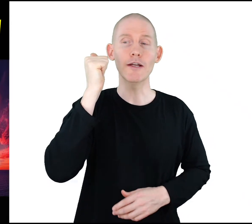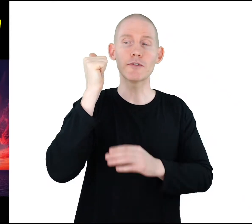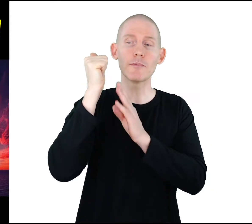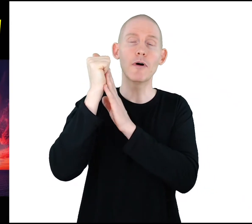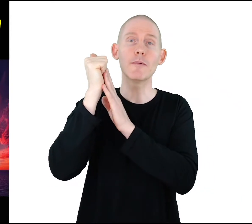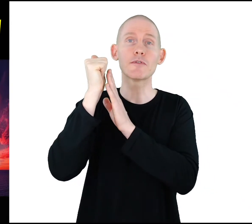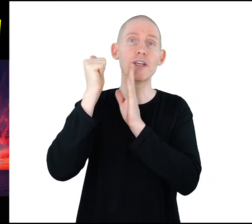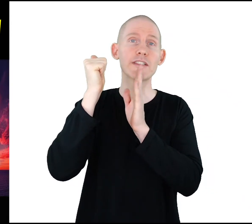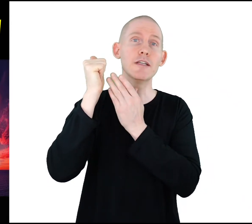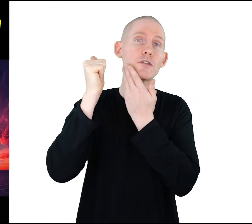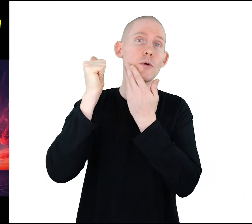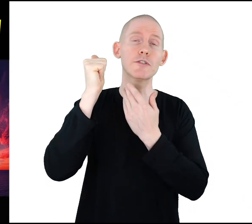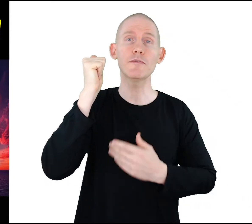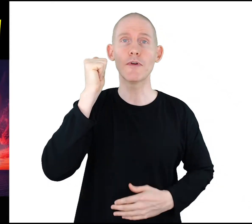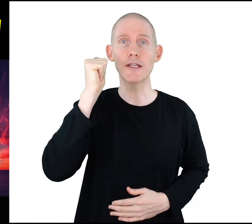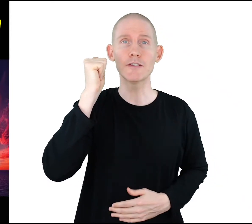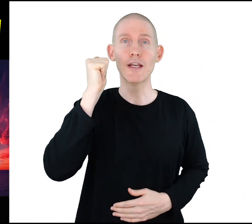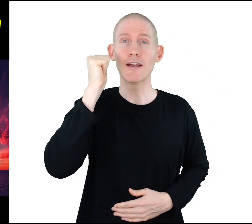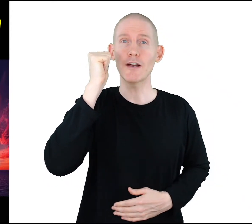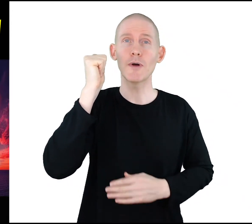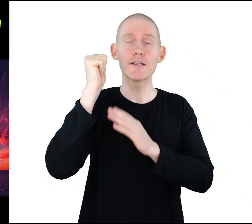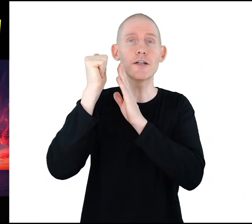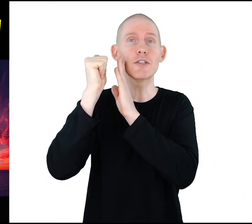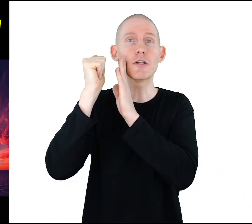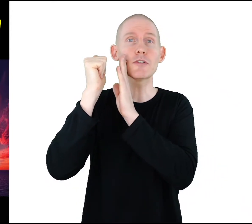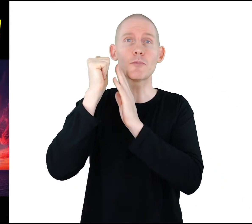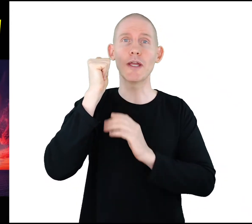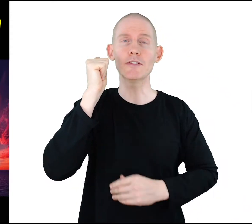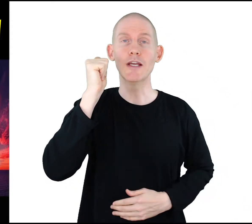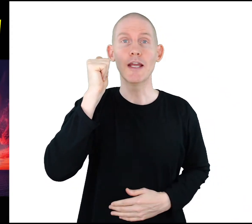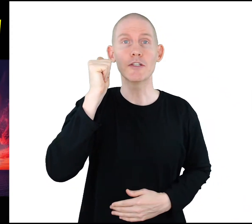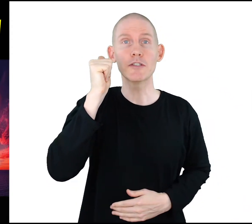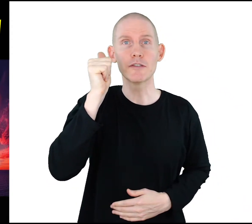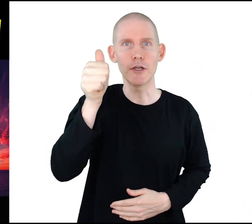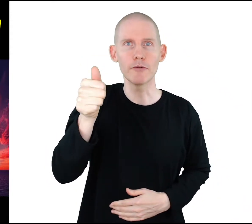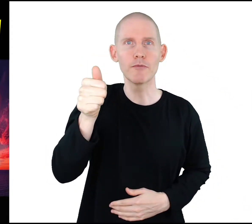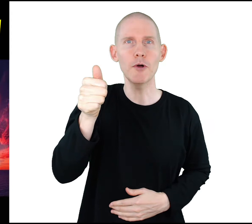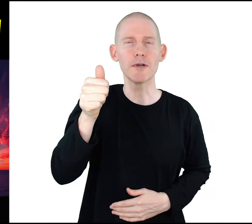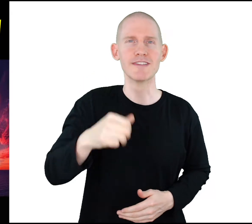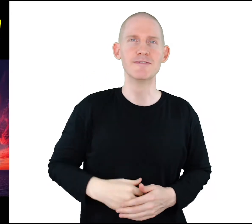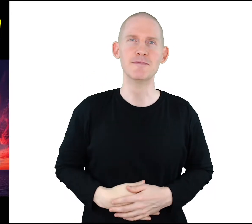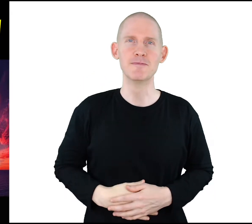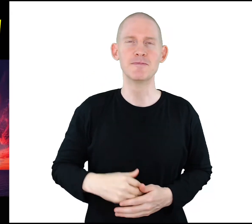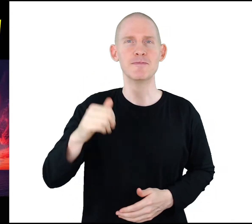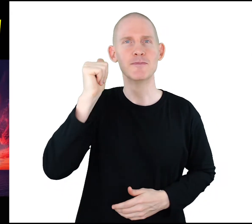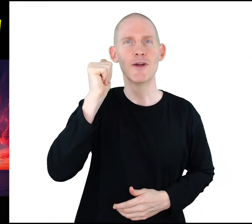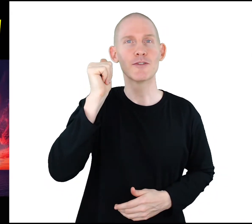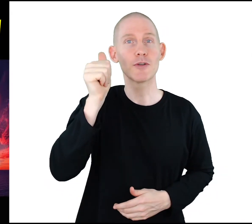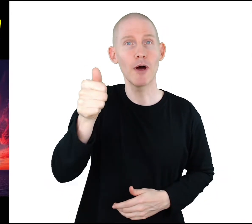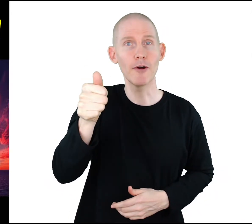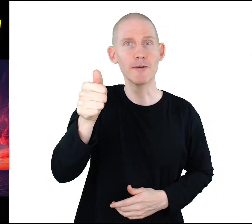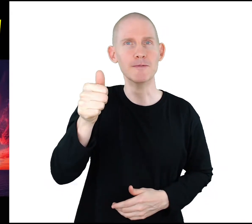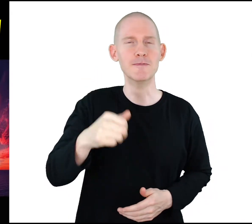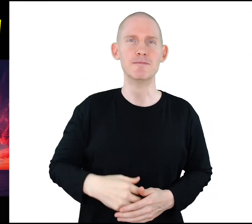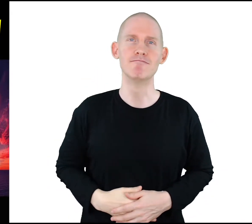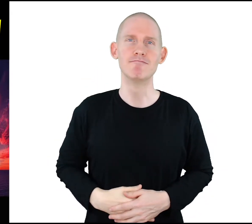so the palm's facing in towards your face, not quite touching, a little space, and just tilt forward. Tomorrow.